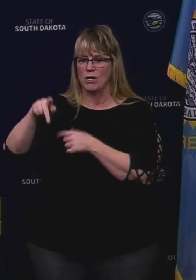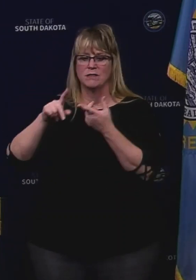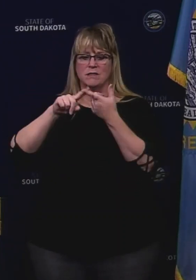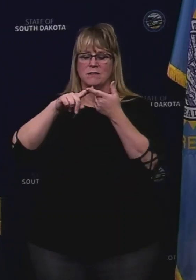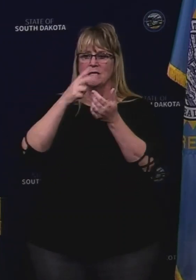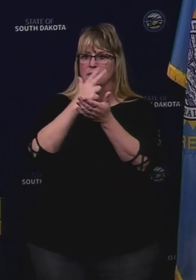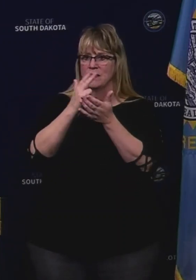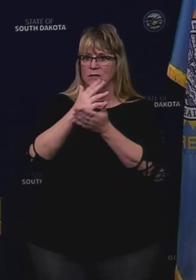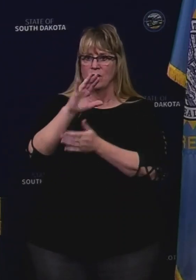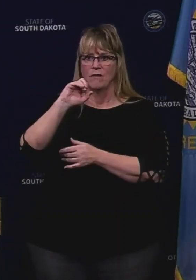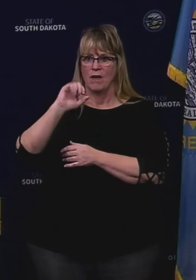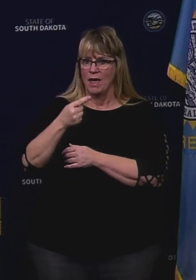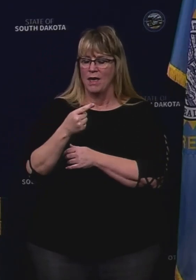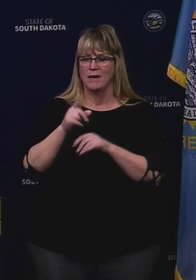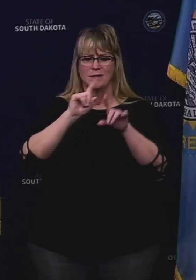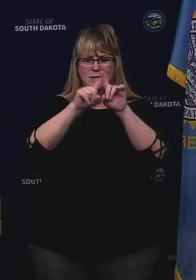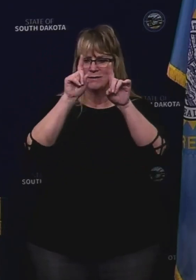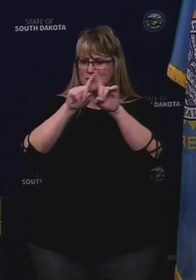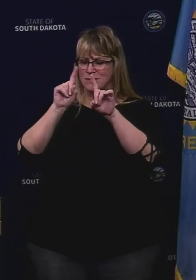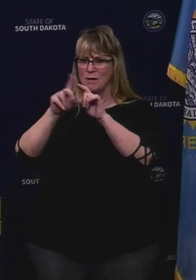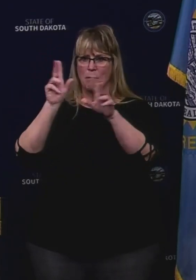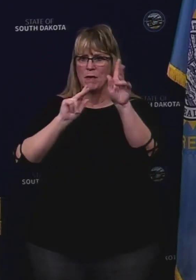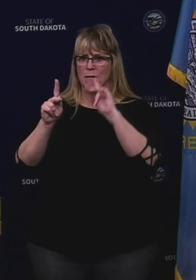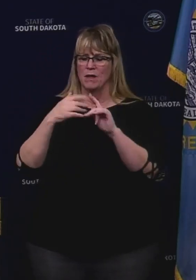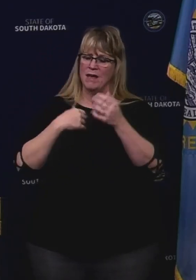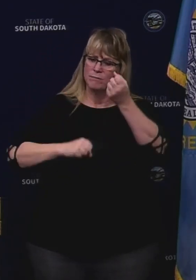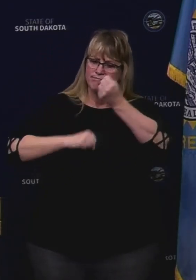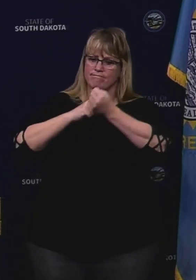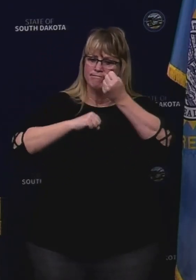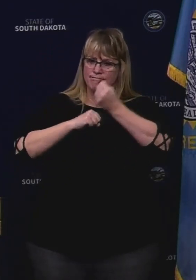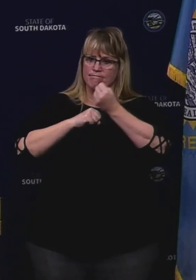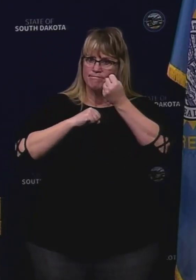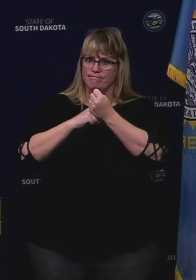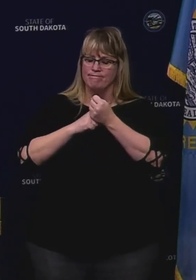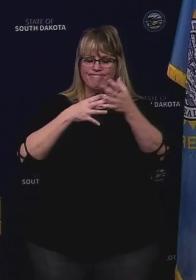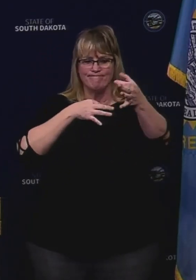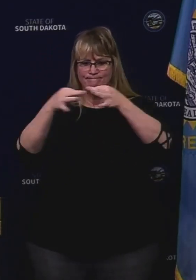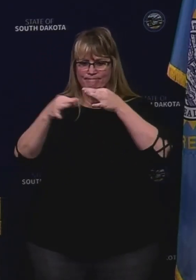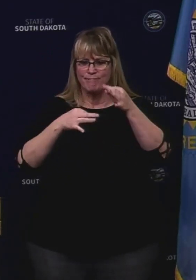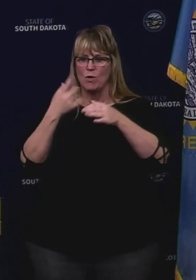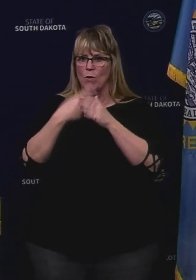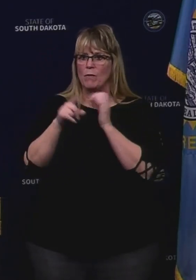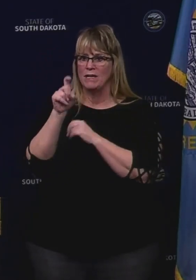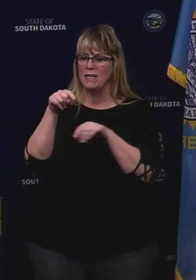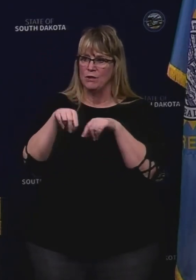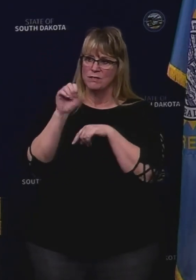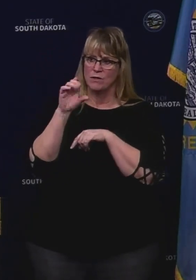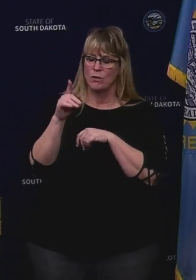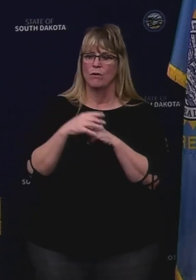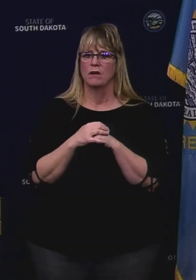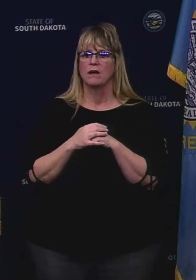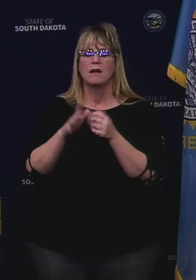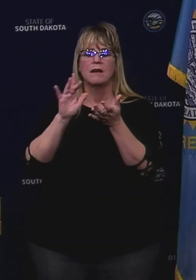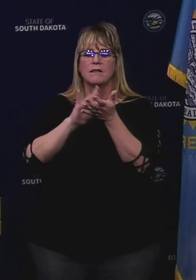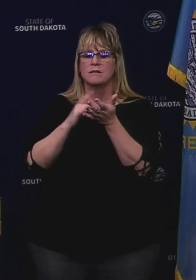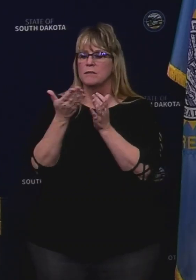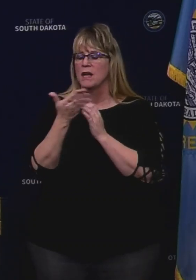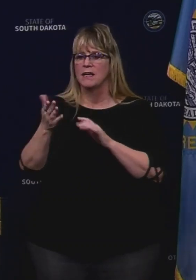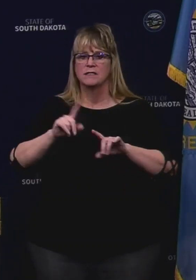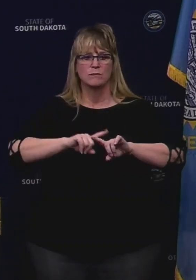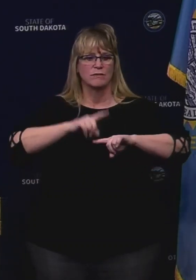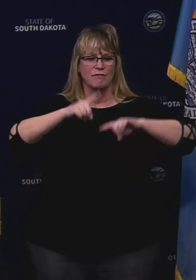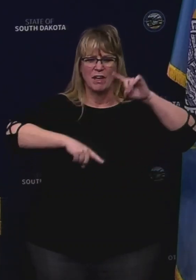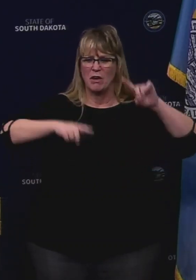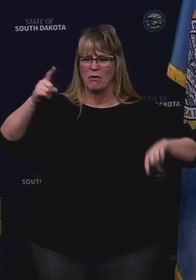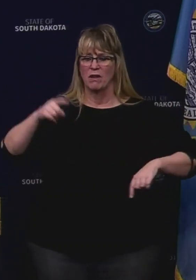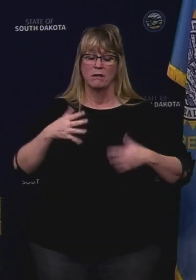of Ag. And continuously advocate to have all the supplies that we need. And the supplies will vary from testing